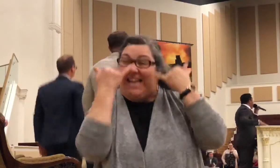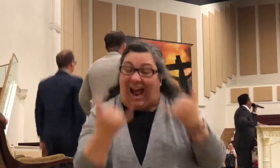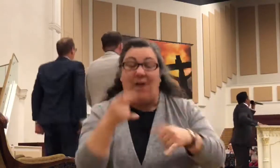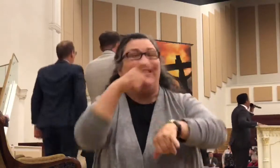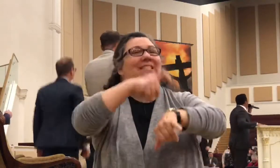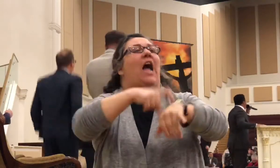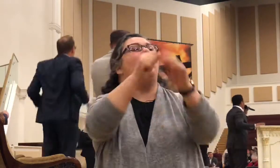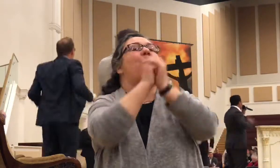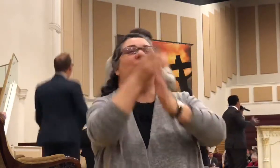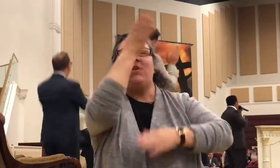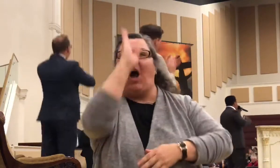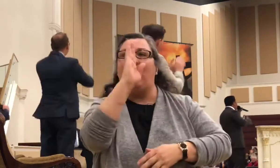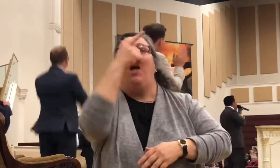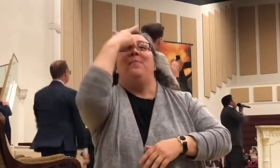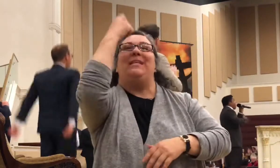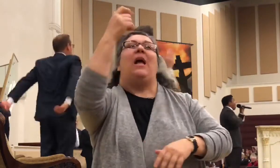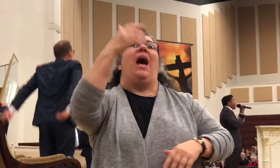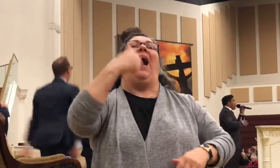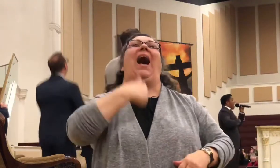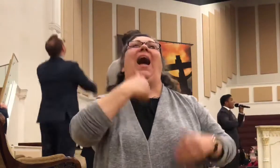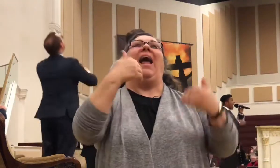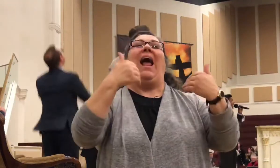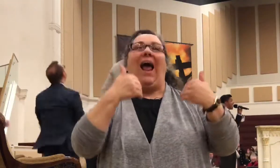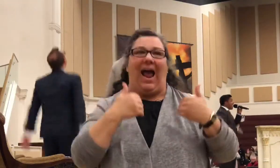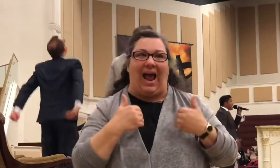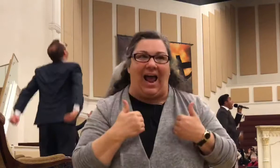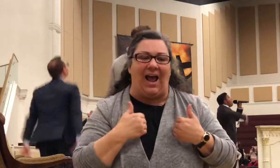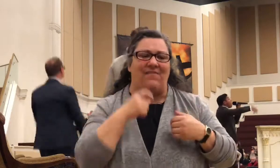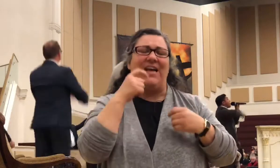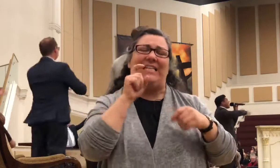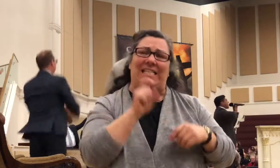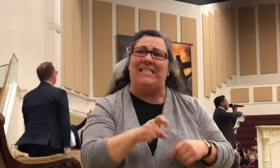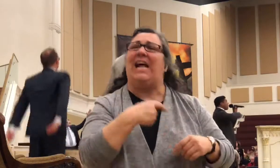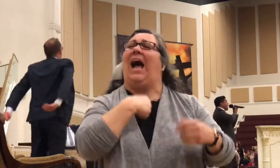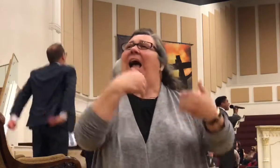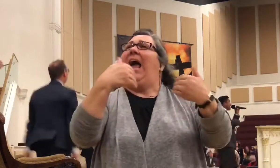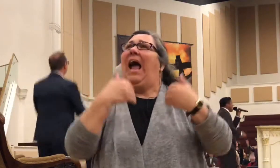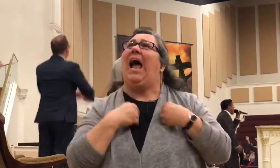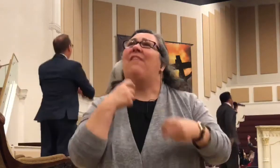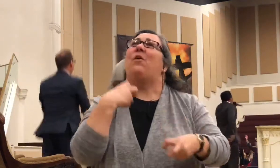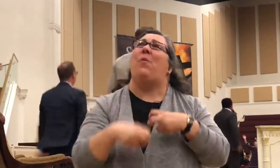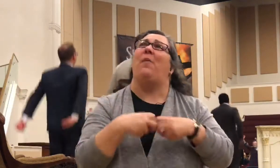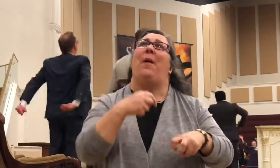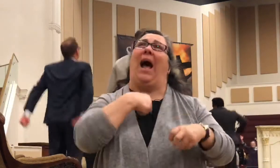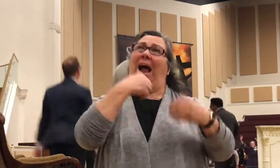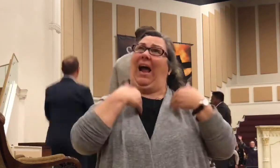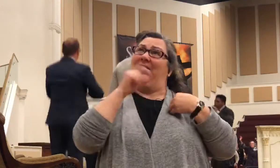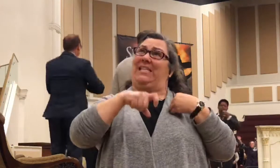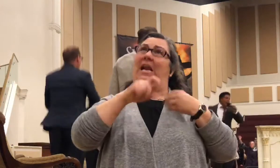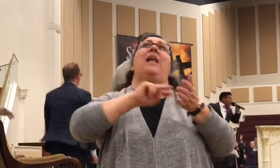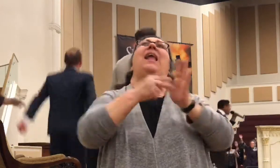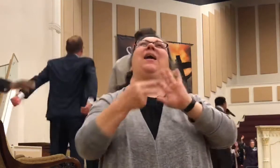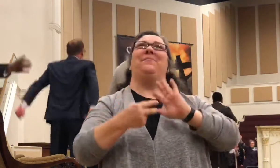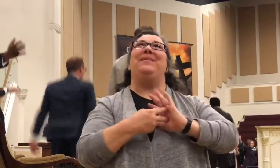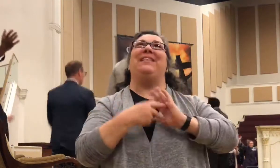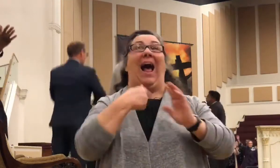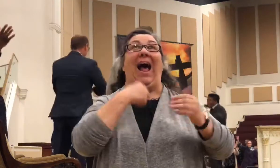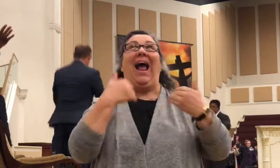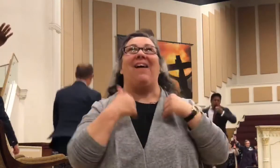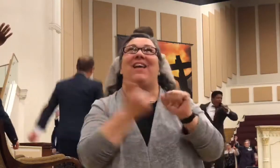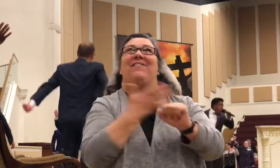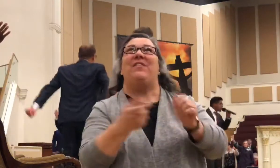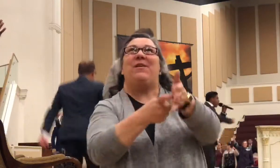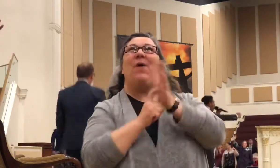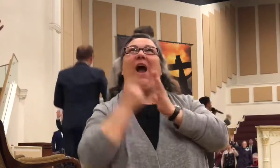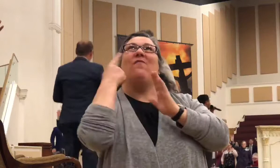worship God. Why? Because I've got problem. I've got a need. But because I've got a need, I've got all the right ingredients